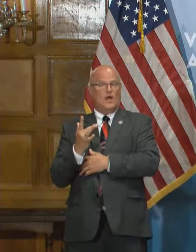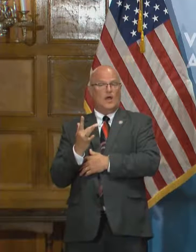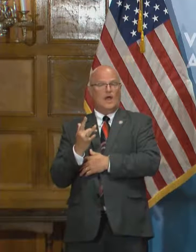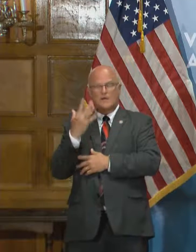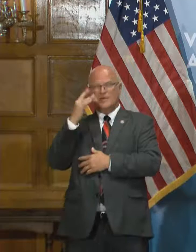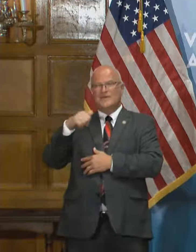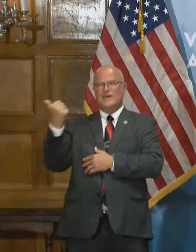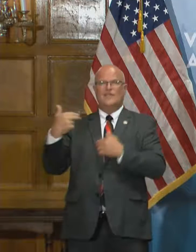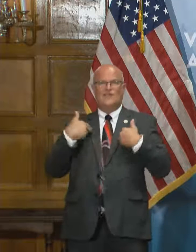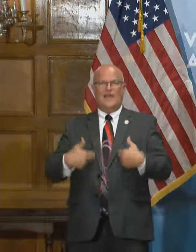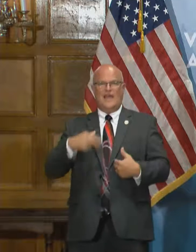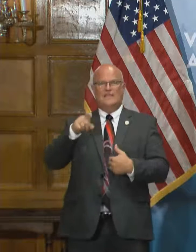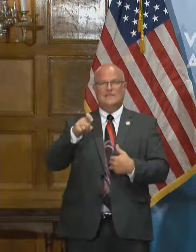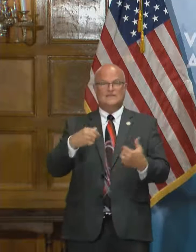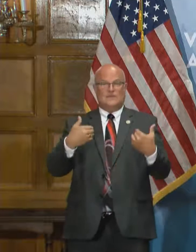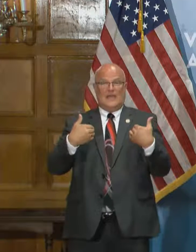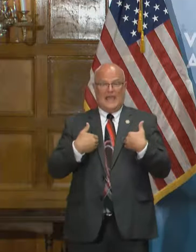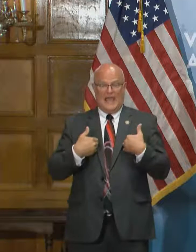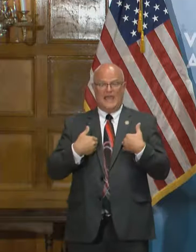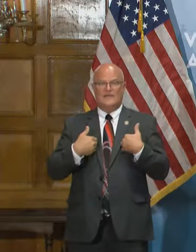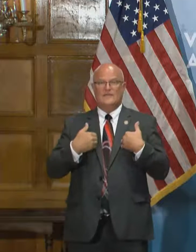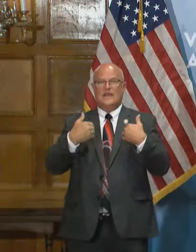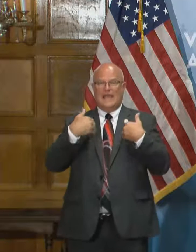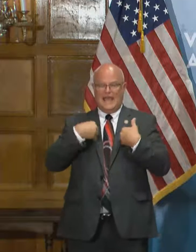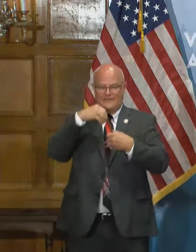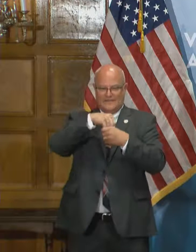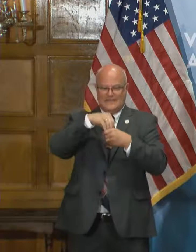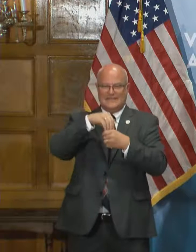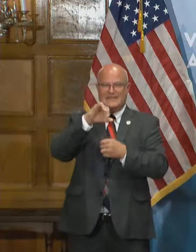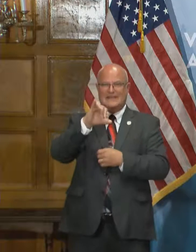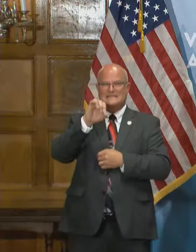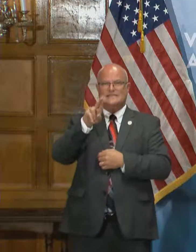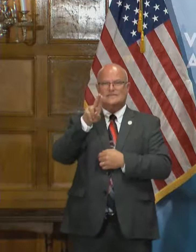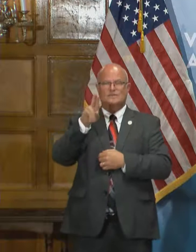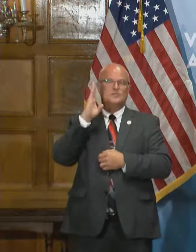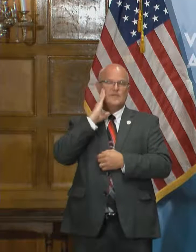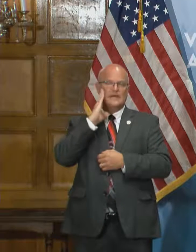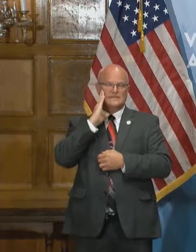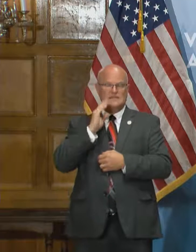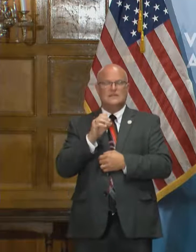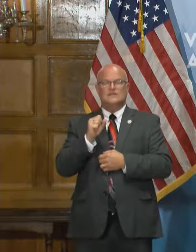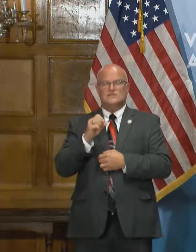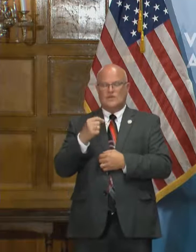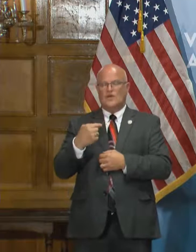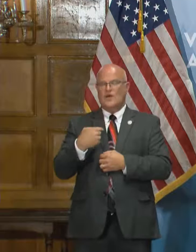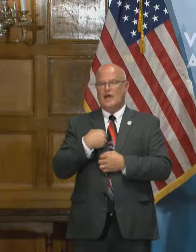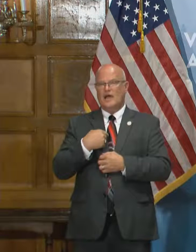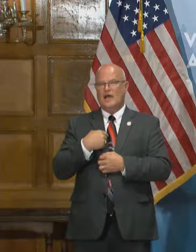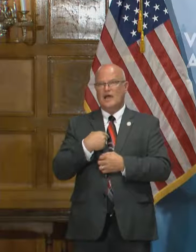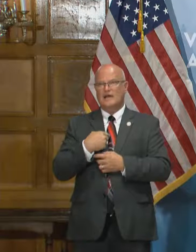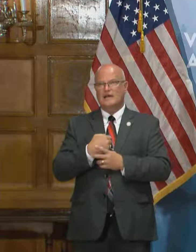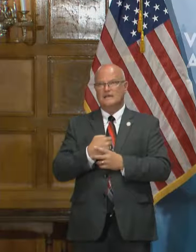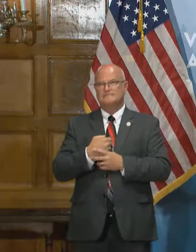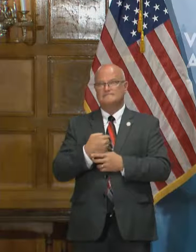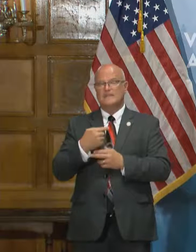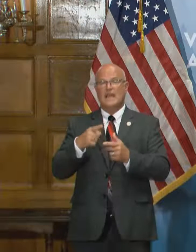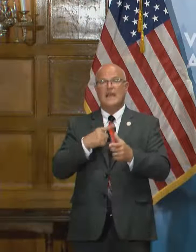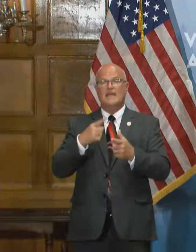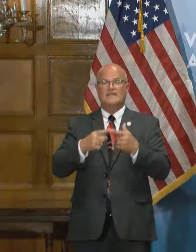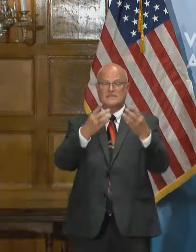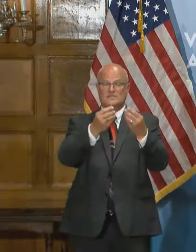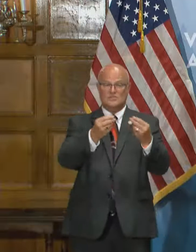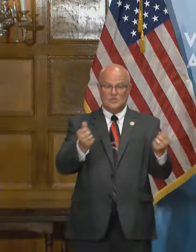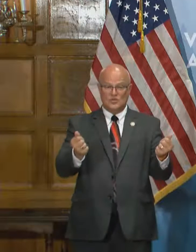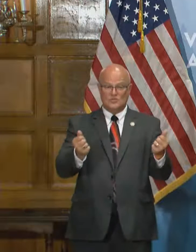of the other health needs that we have that occupy ICU beds. And so, and then the solutions